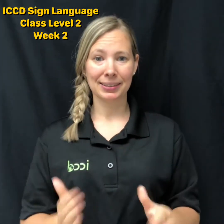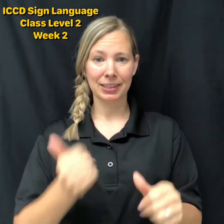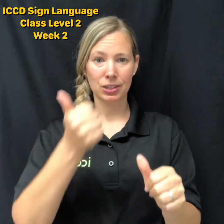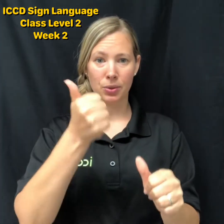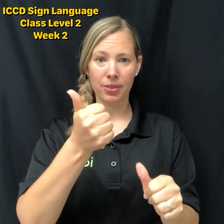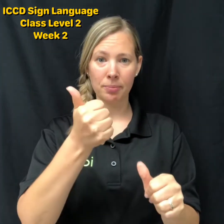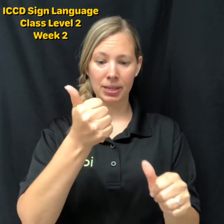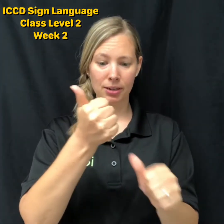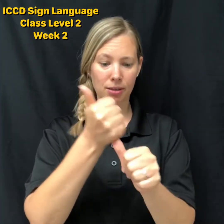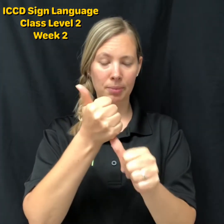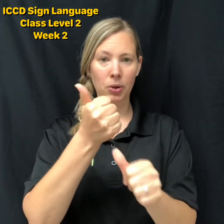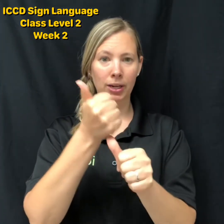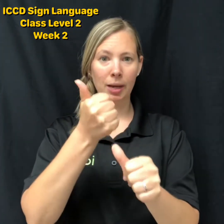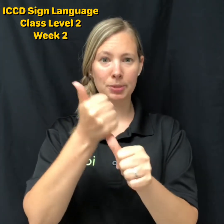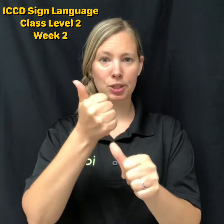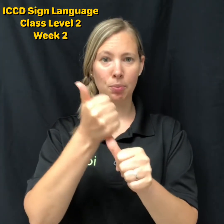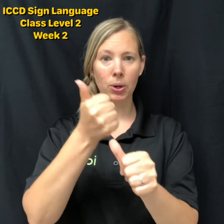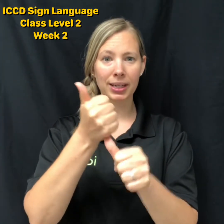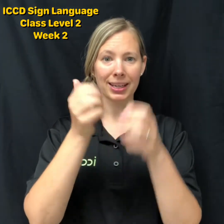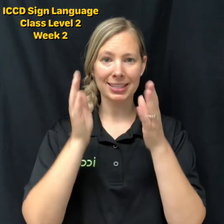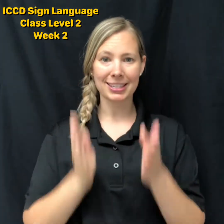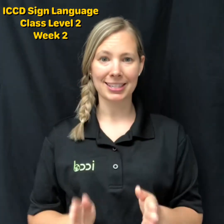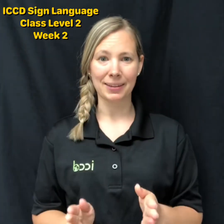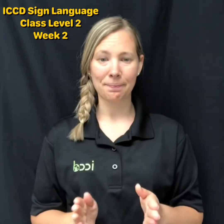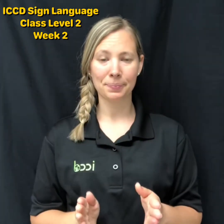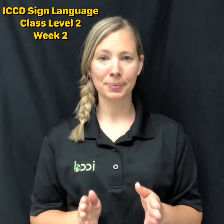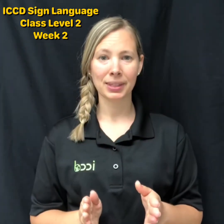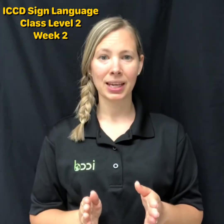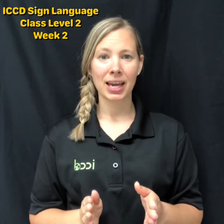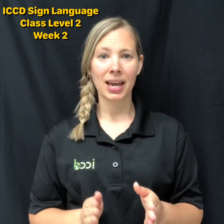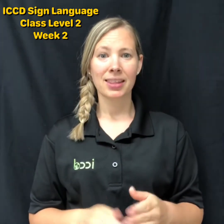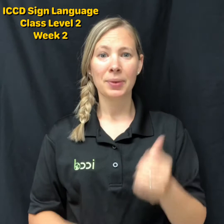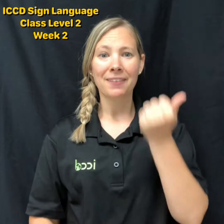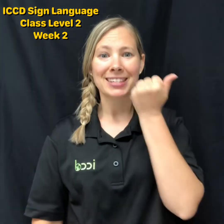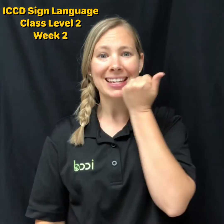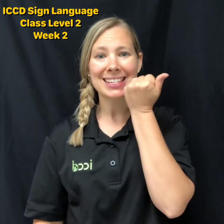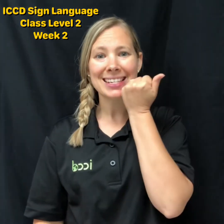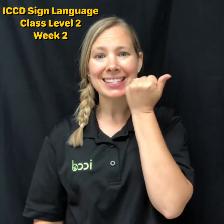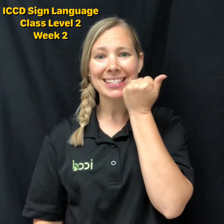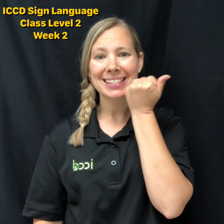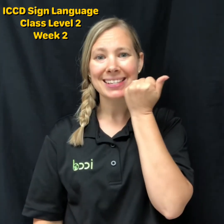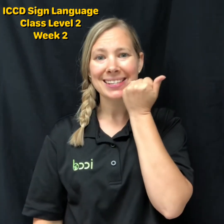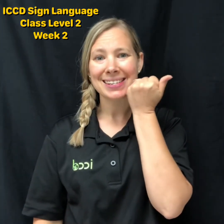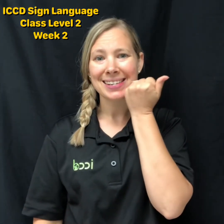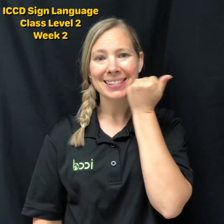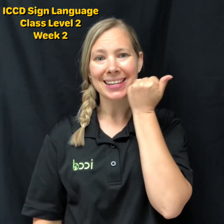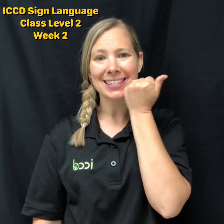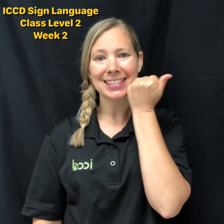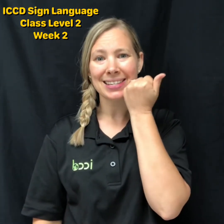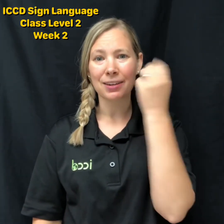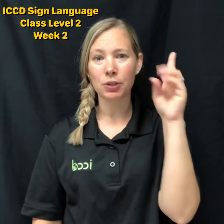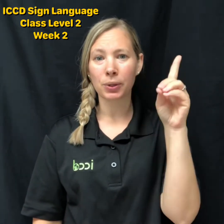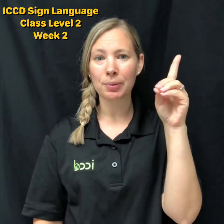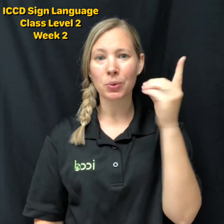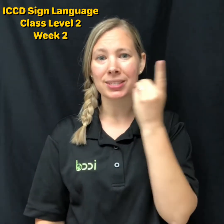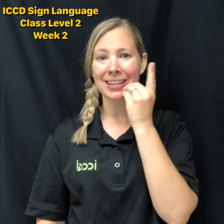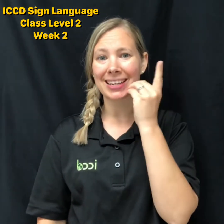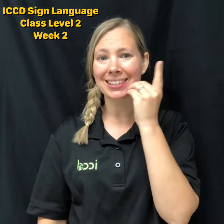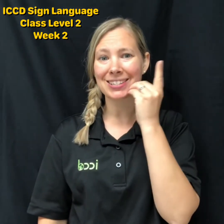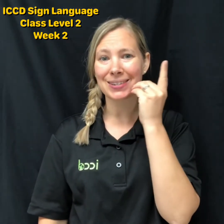So a thumb here, thumb going up to support it, assistant. Then we have dentist, and if you want to be more signed English, you can do